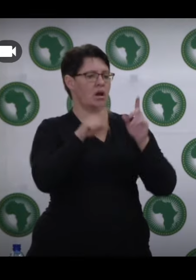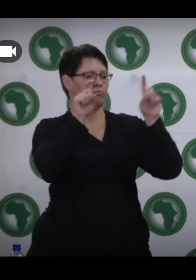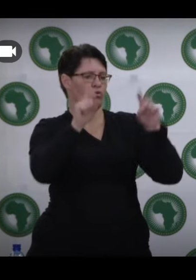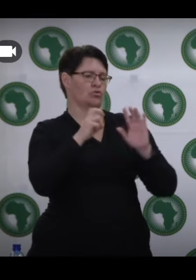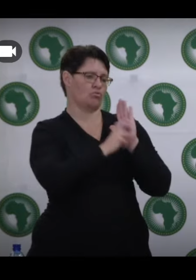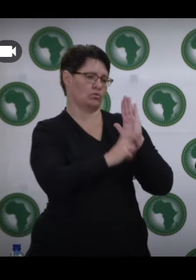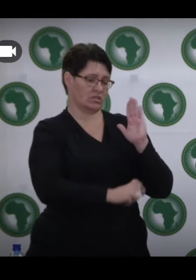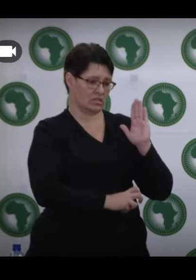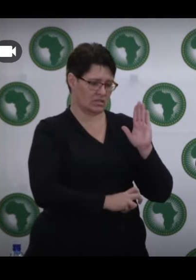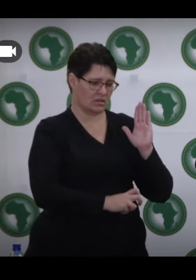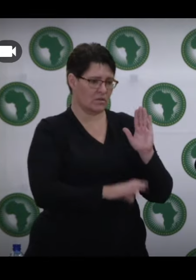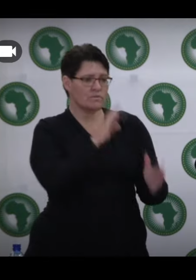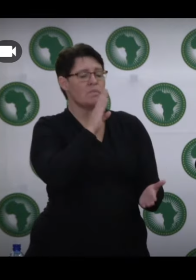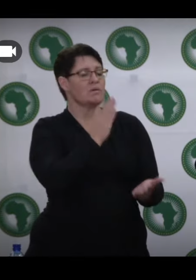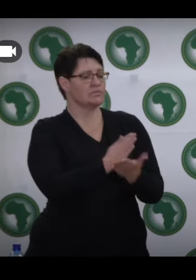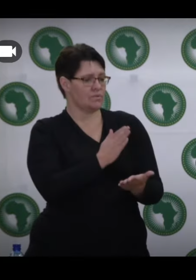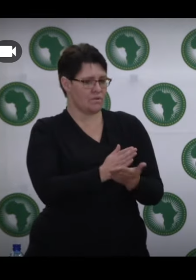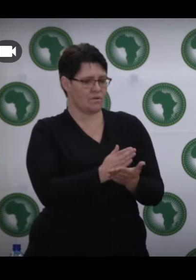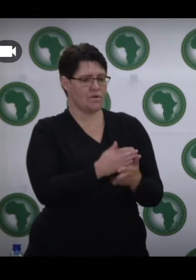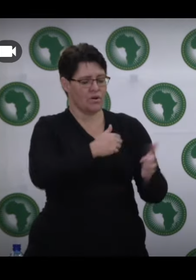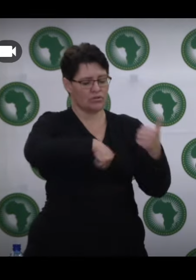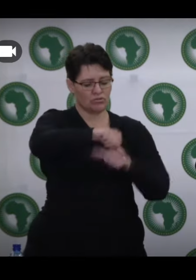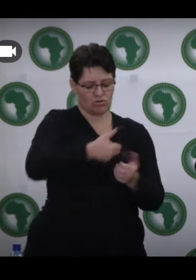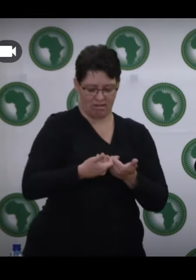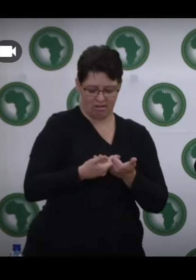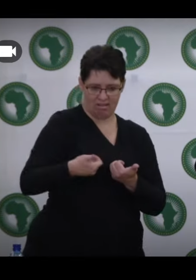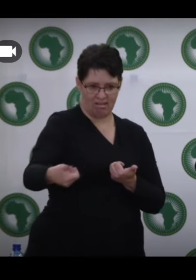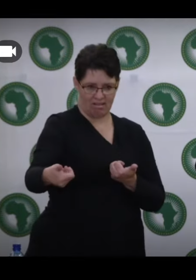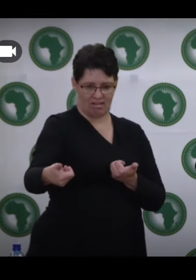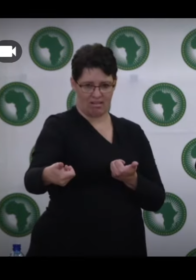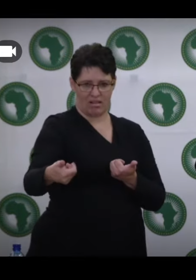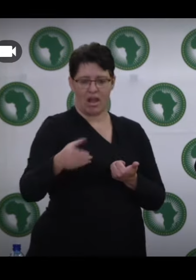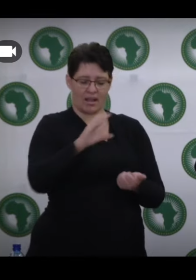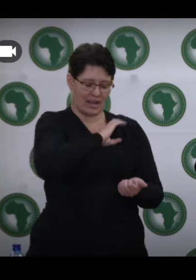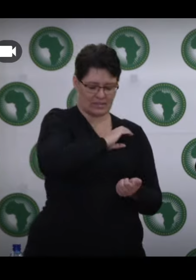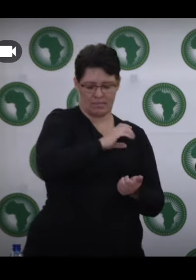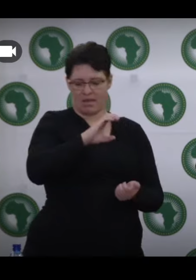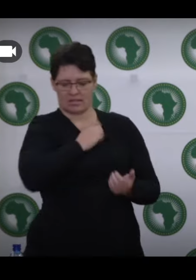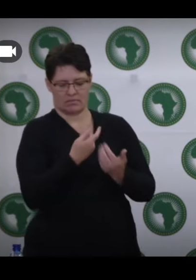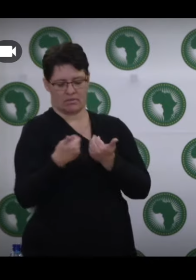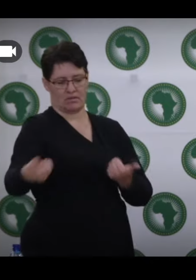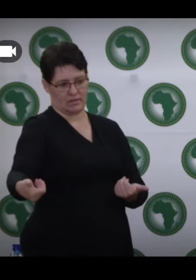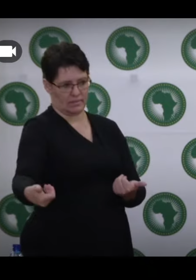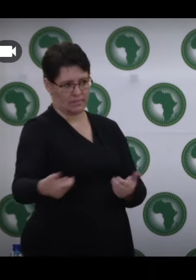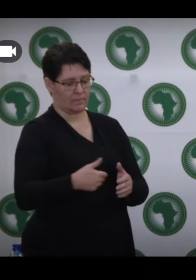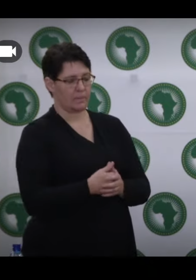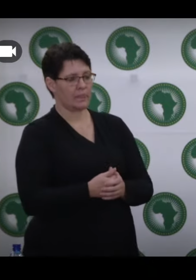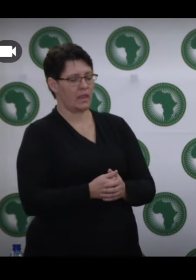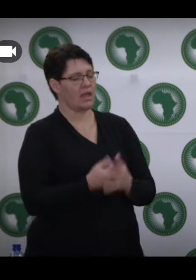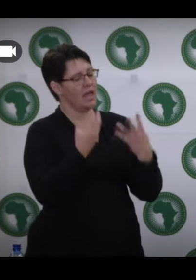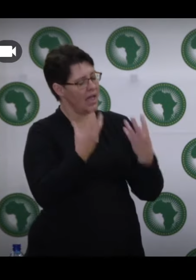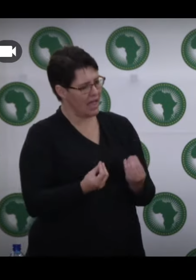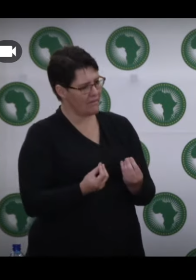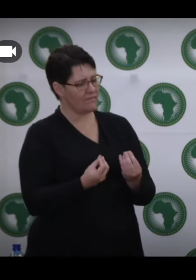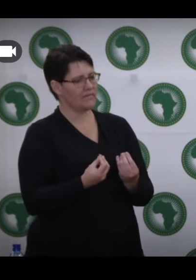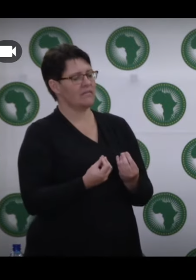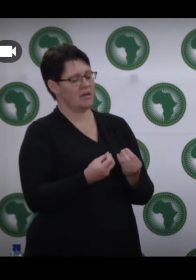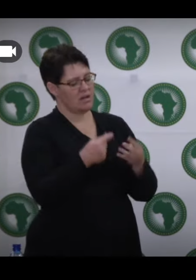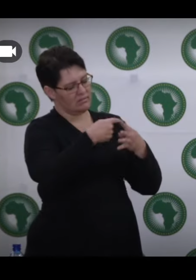protocols and to enable social distancing between customers. There are a number